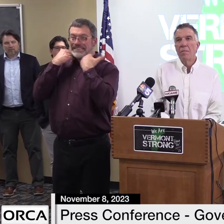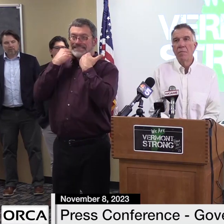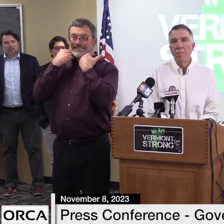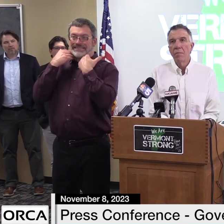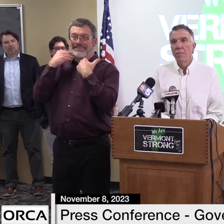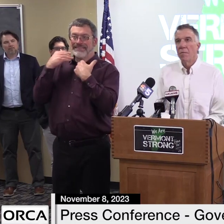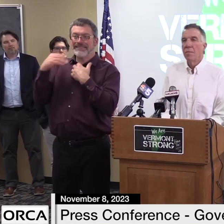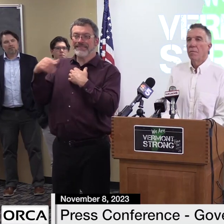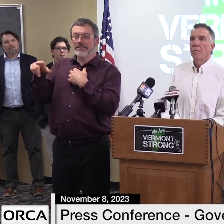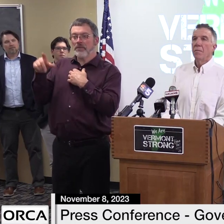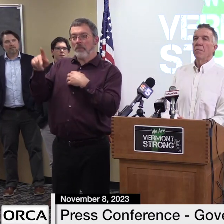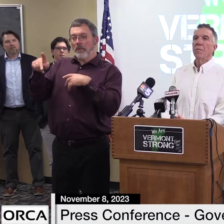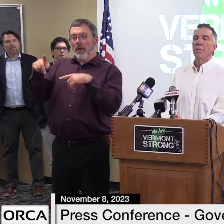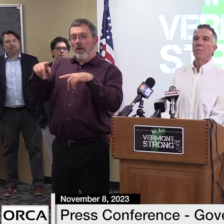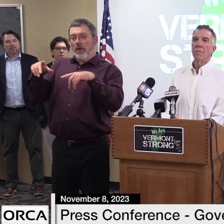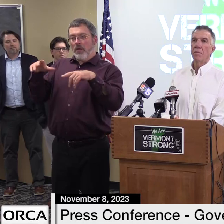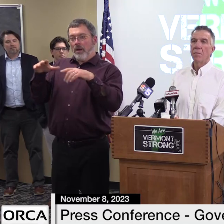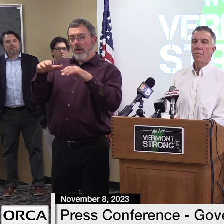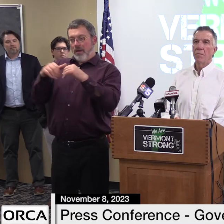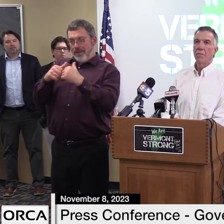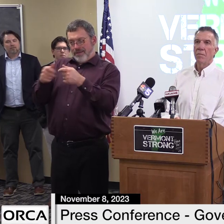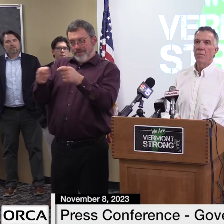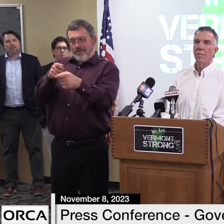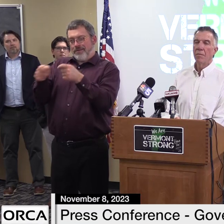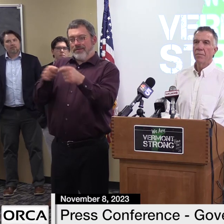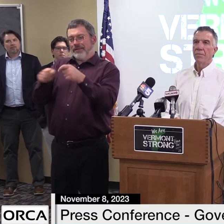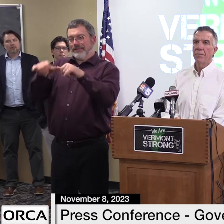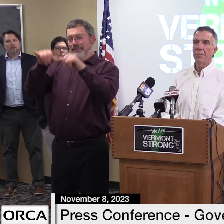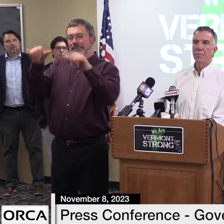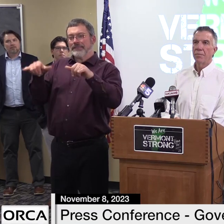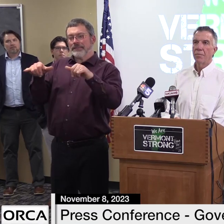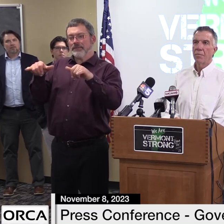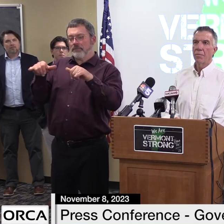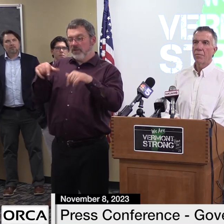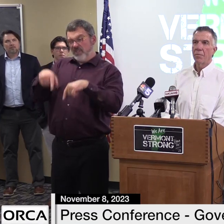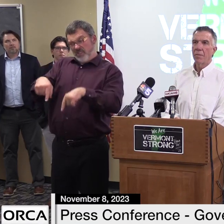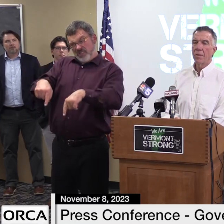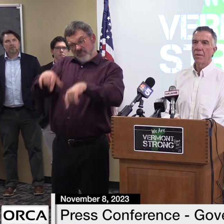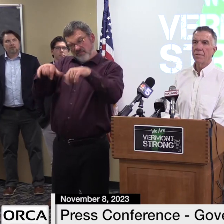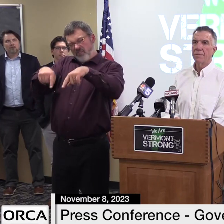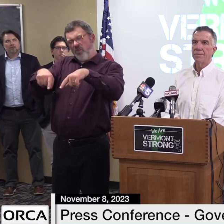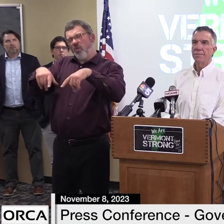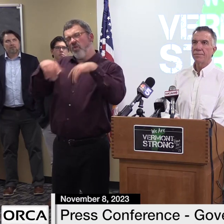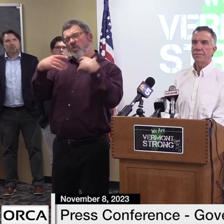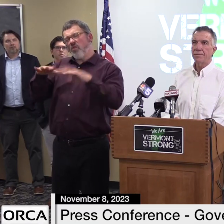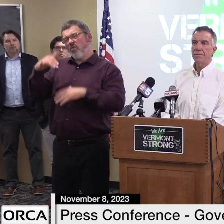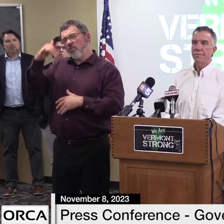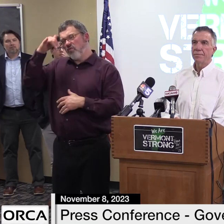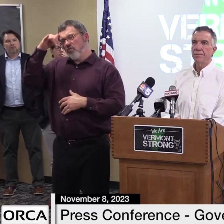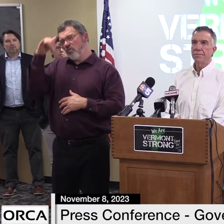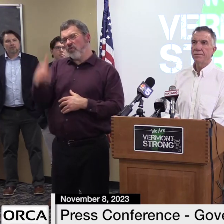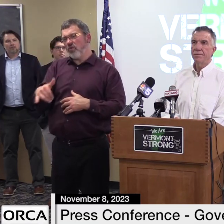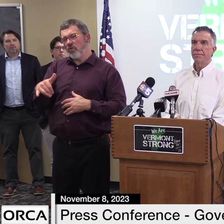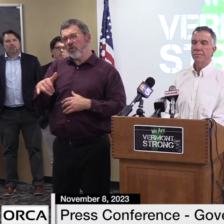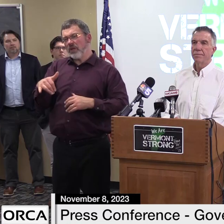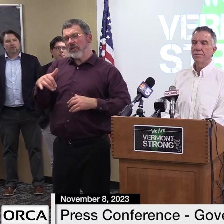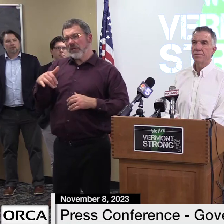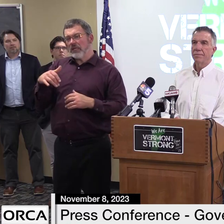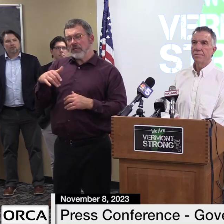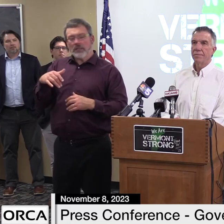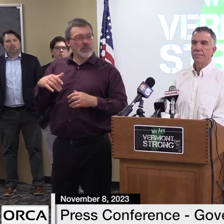regulatory matters that are still slowing the process in Vermont so much. Is there a short list of those you're comfortable discussing?